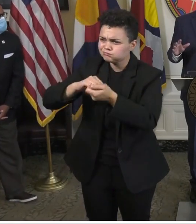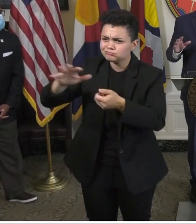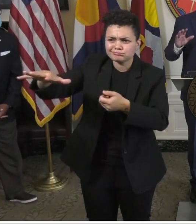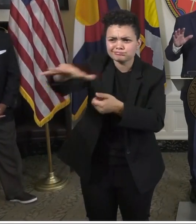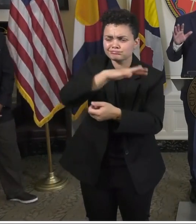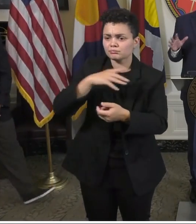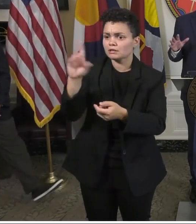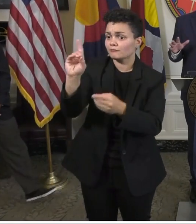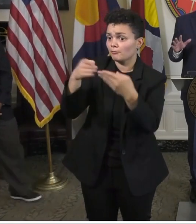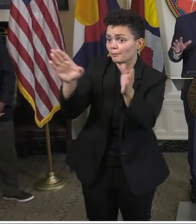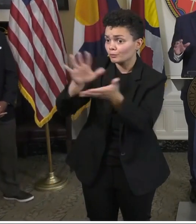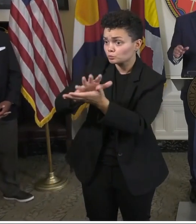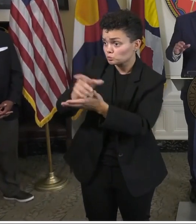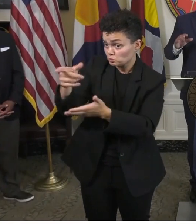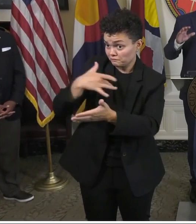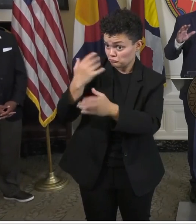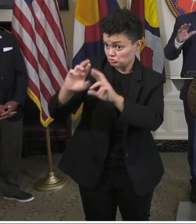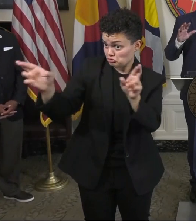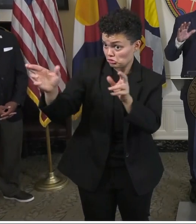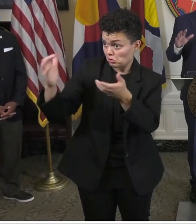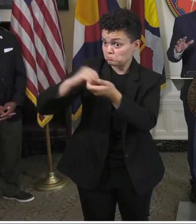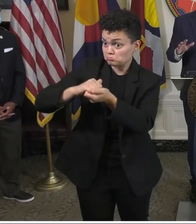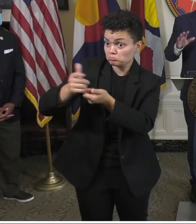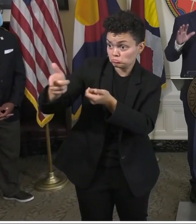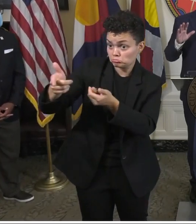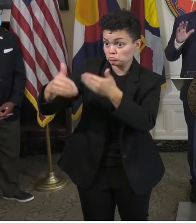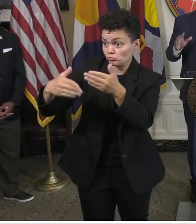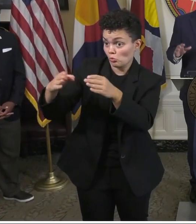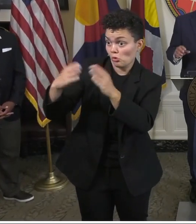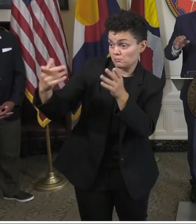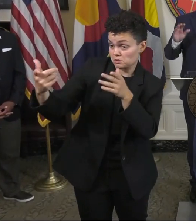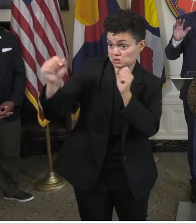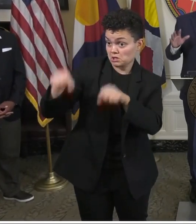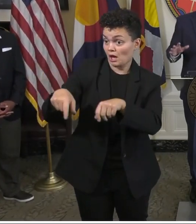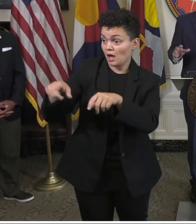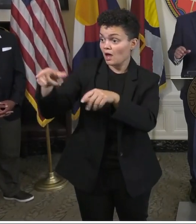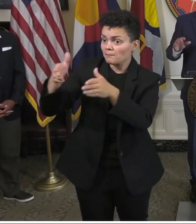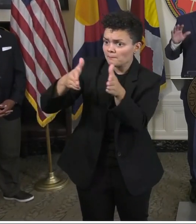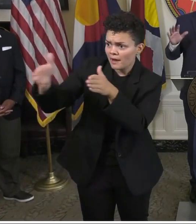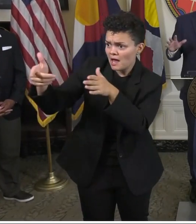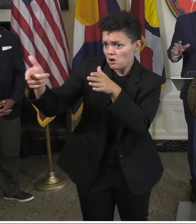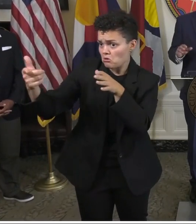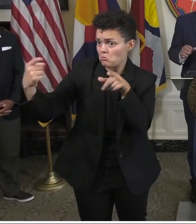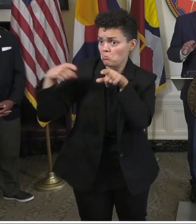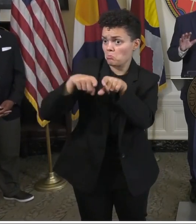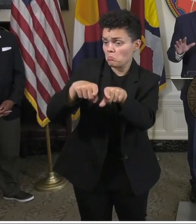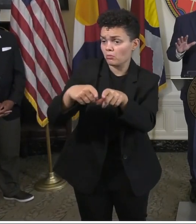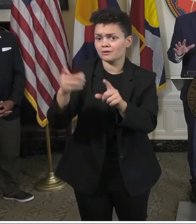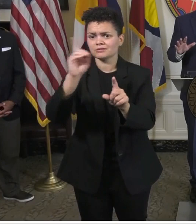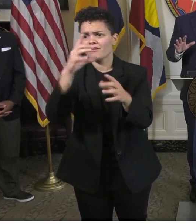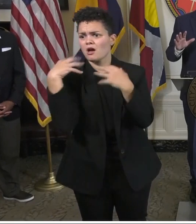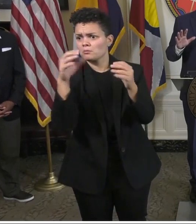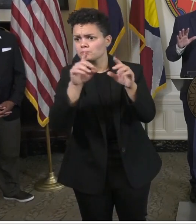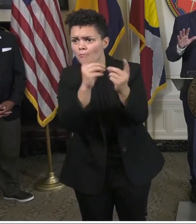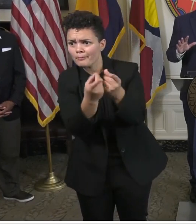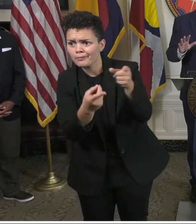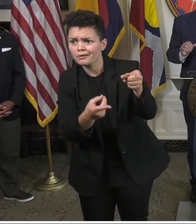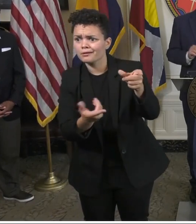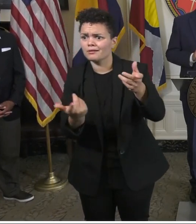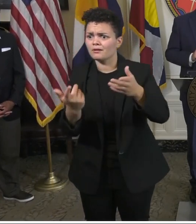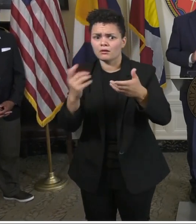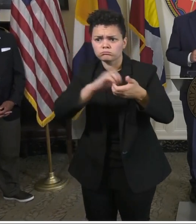in place, not just the city's plans. All of our partners, Denver Public Schools, post-secondary, healthcare providers, they all have to have